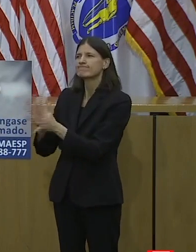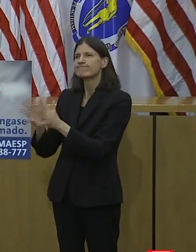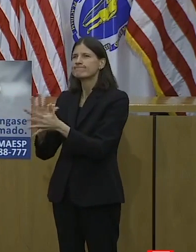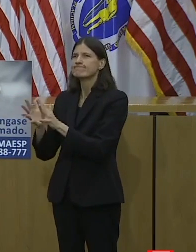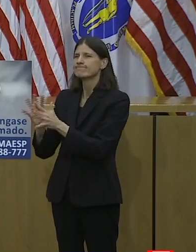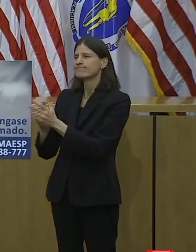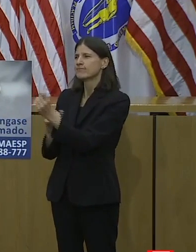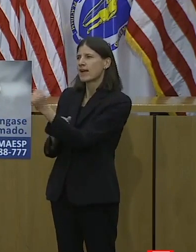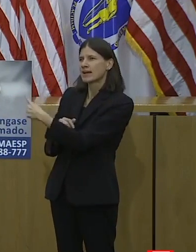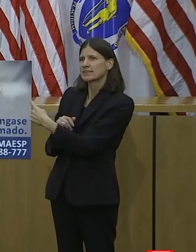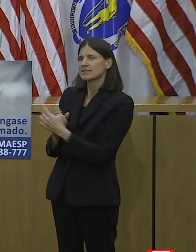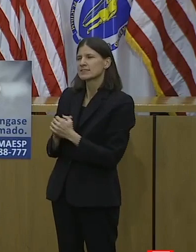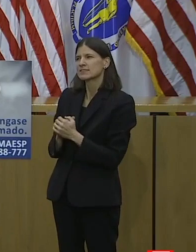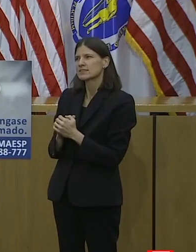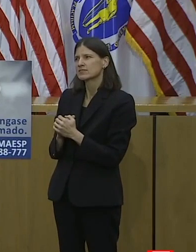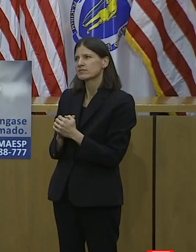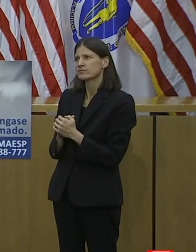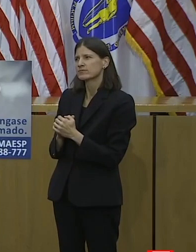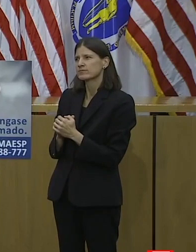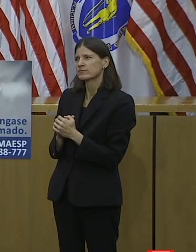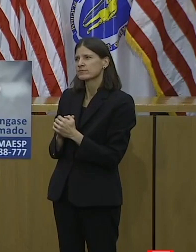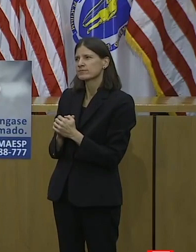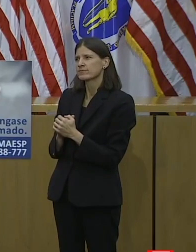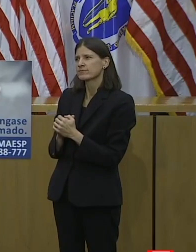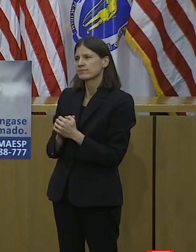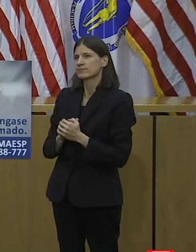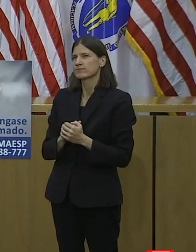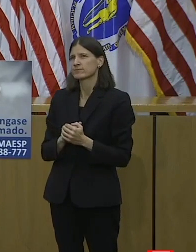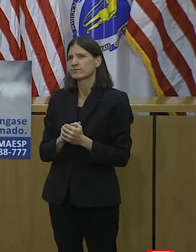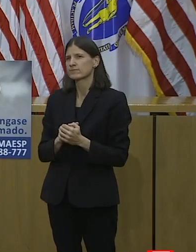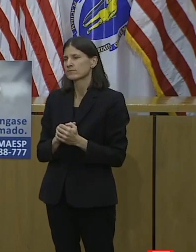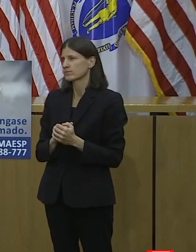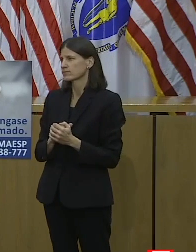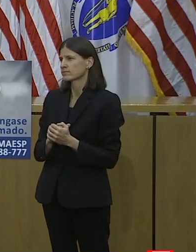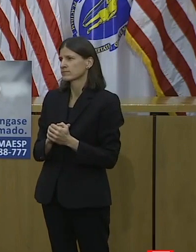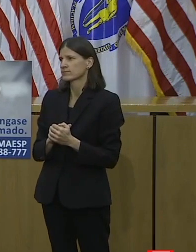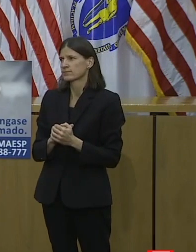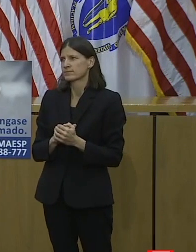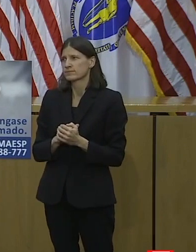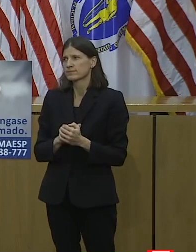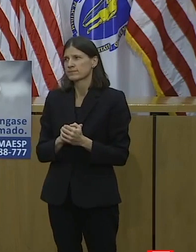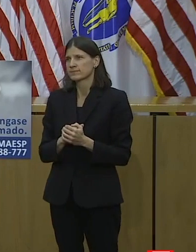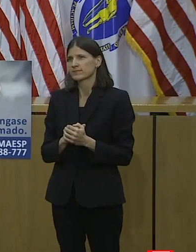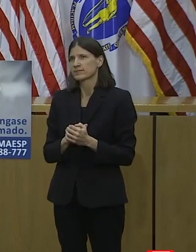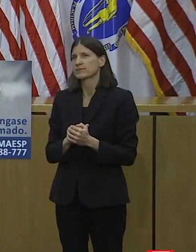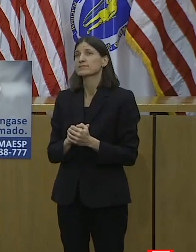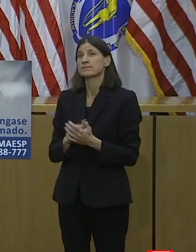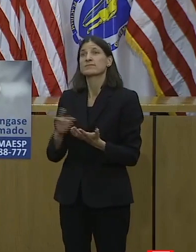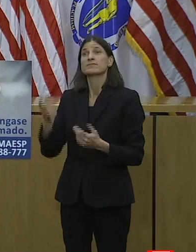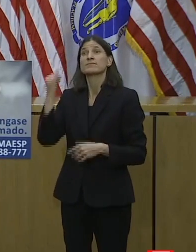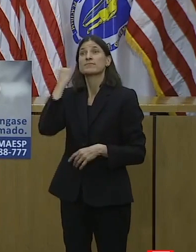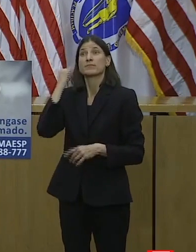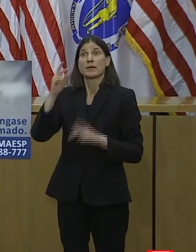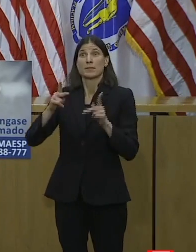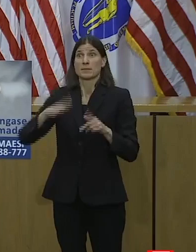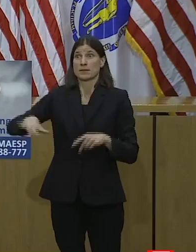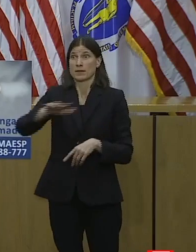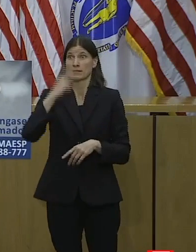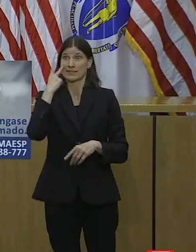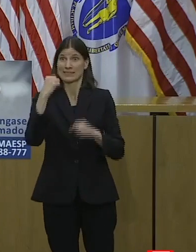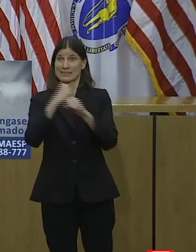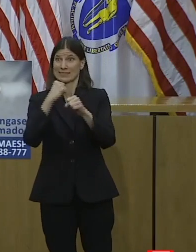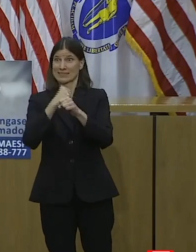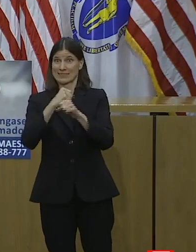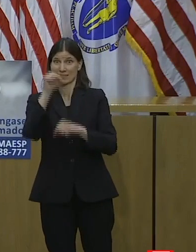impact on the way they see this or change behavior. Well, across the